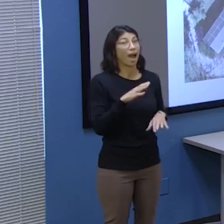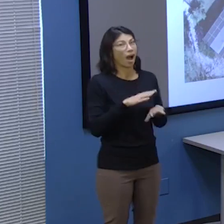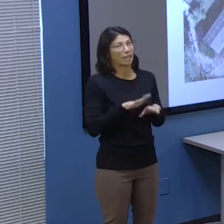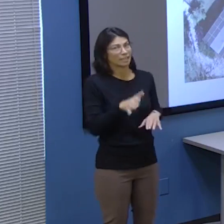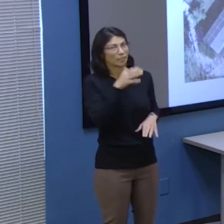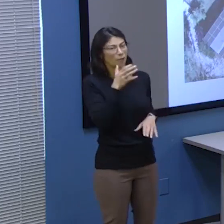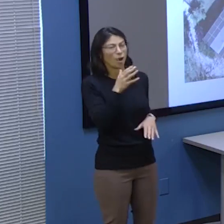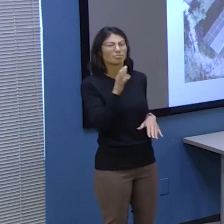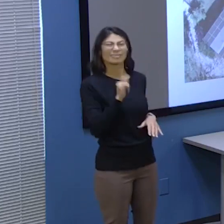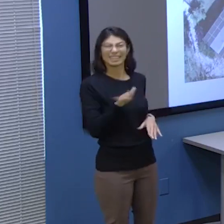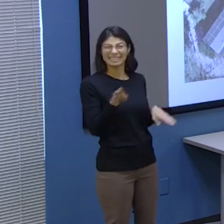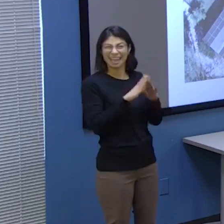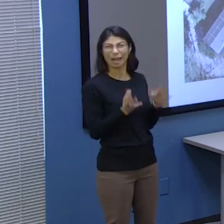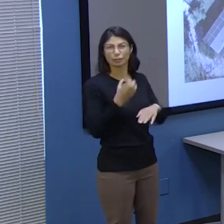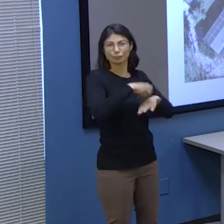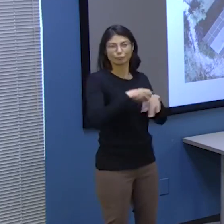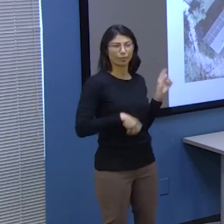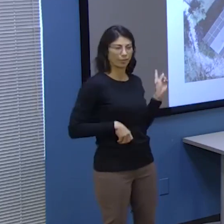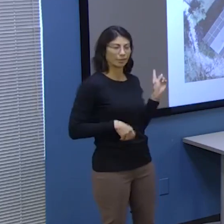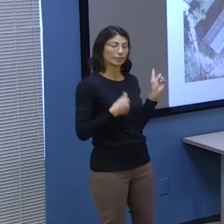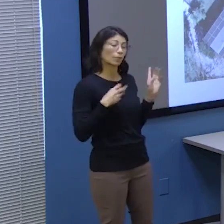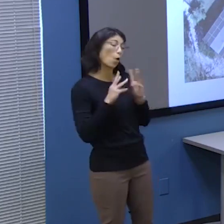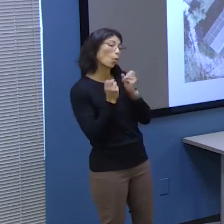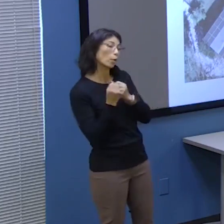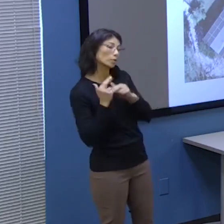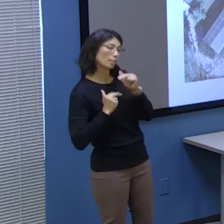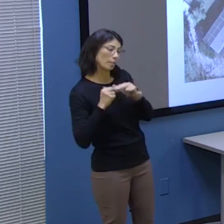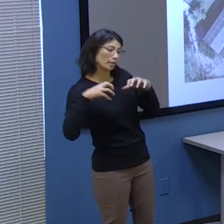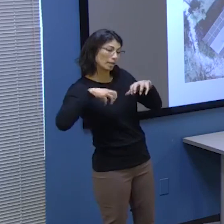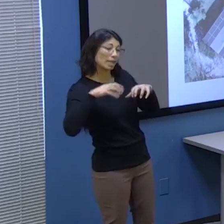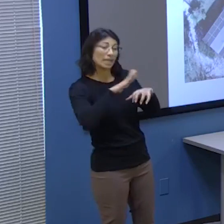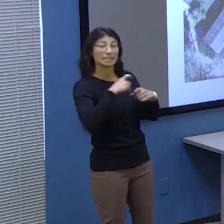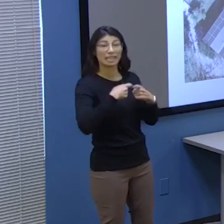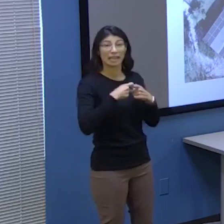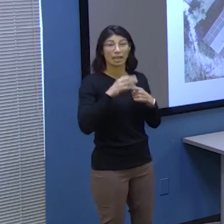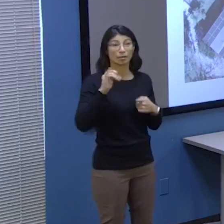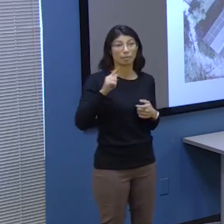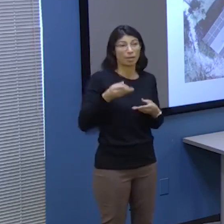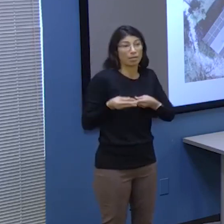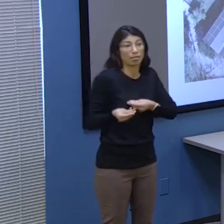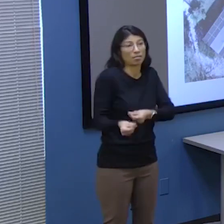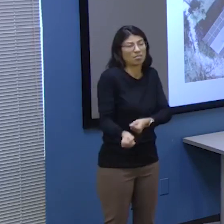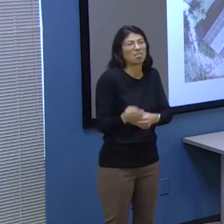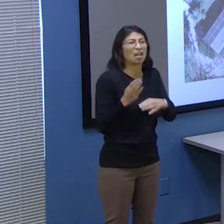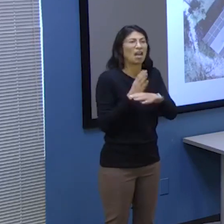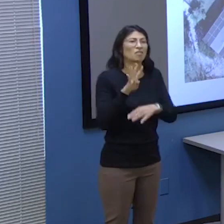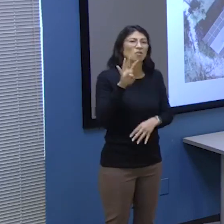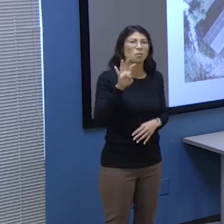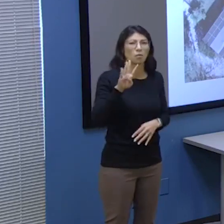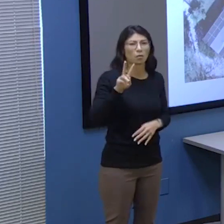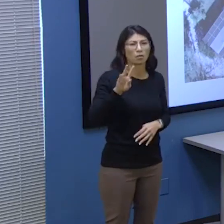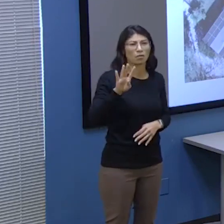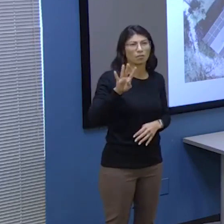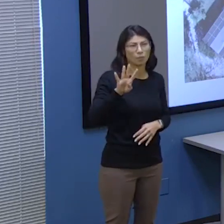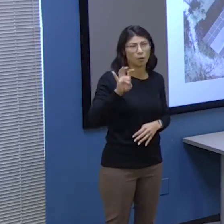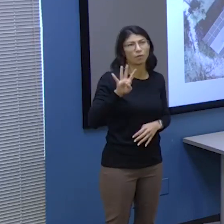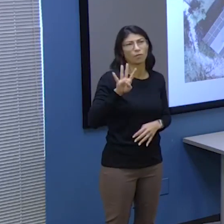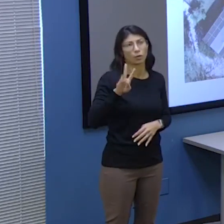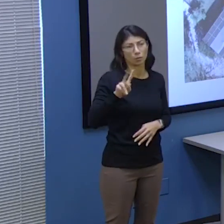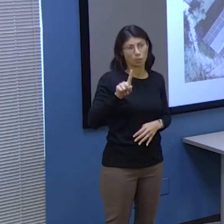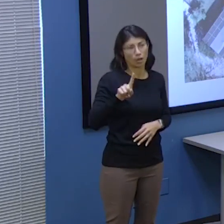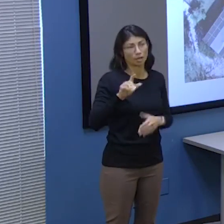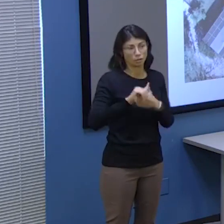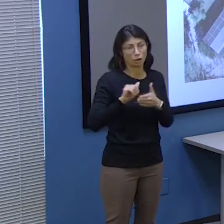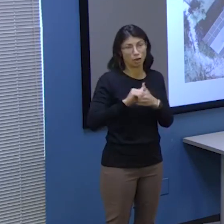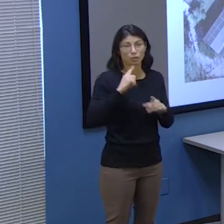his house, and he's got a workshop building. His electric bill averages $441 a month. And with